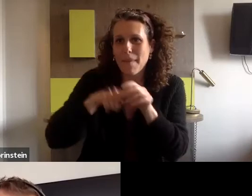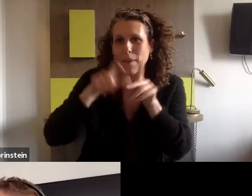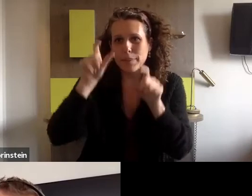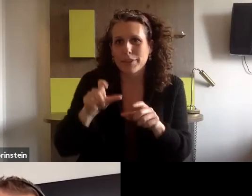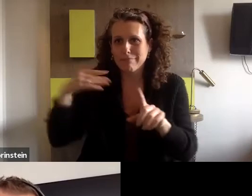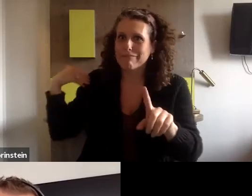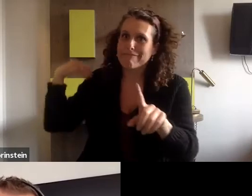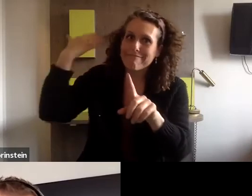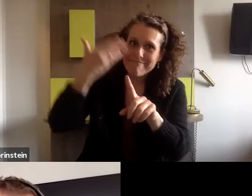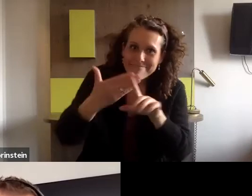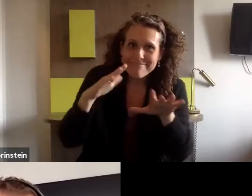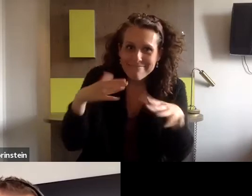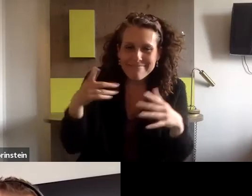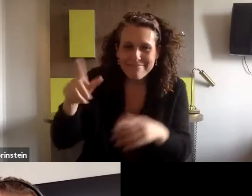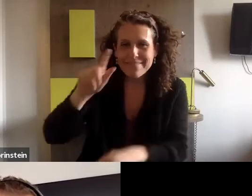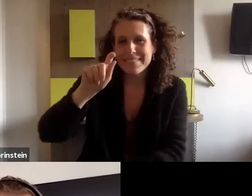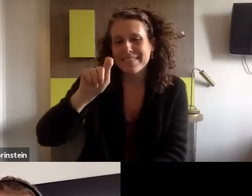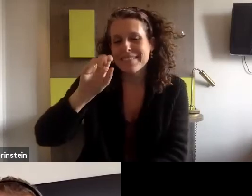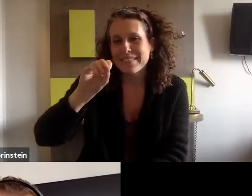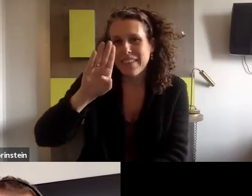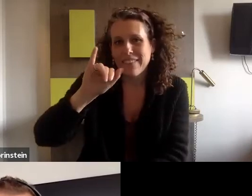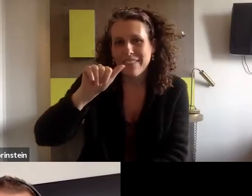Haug. And the